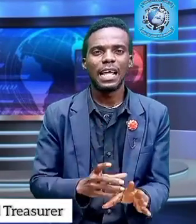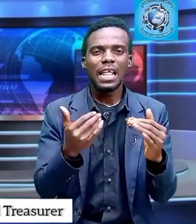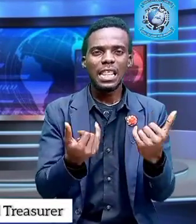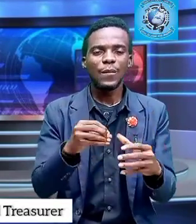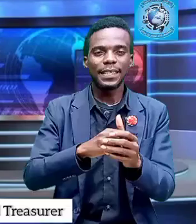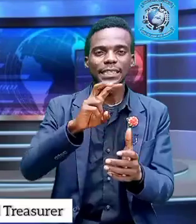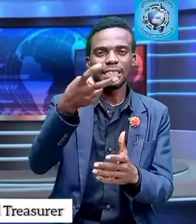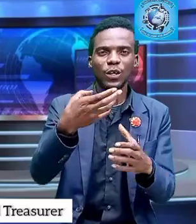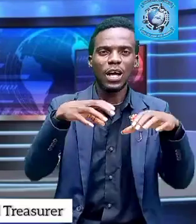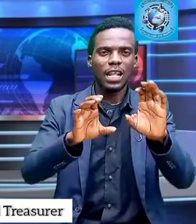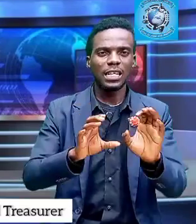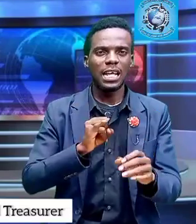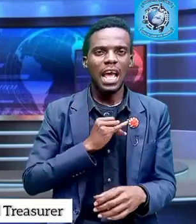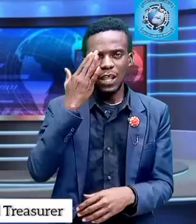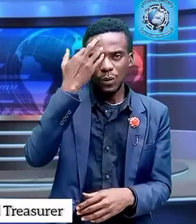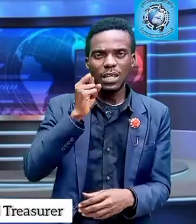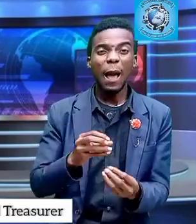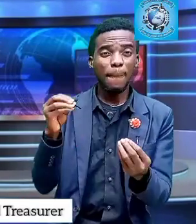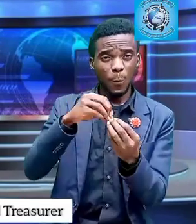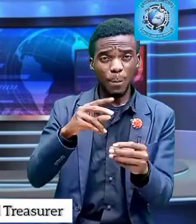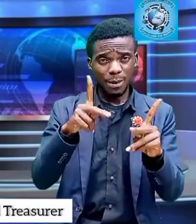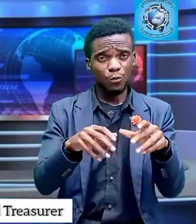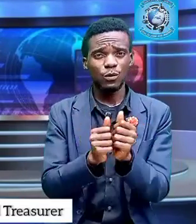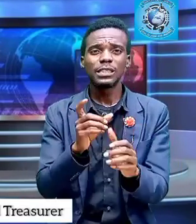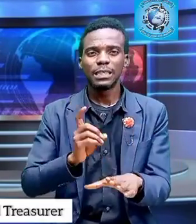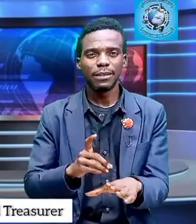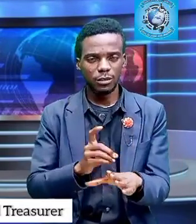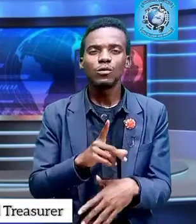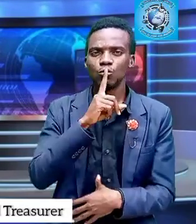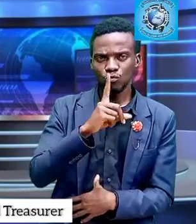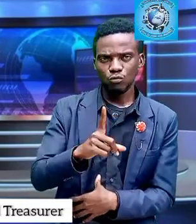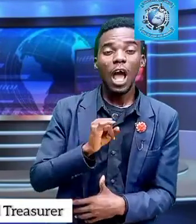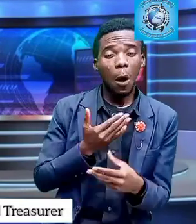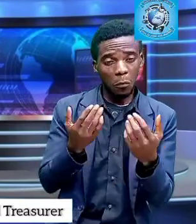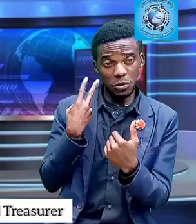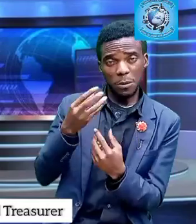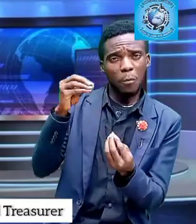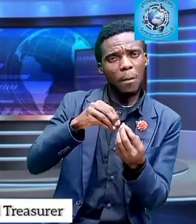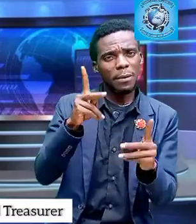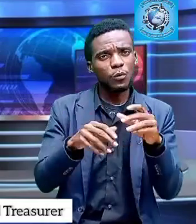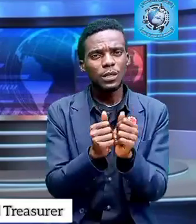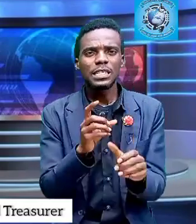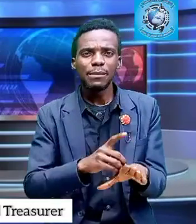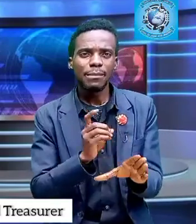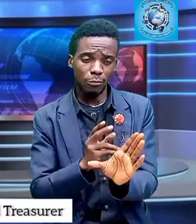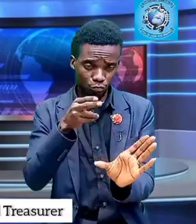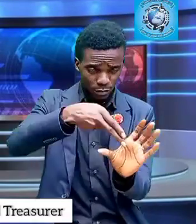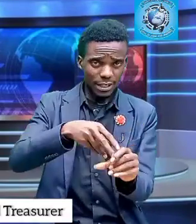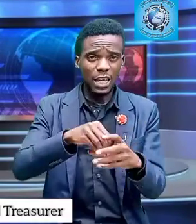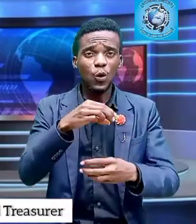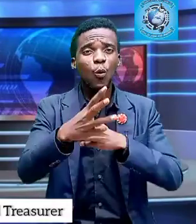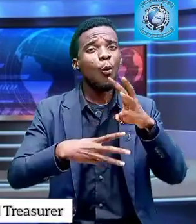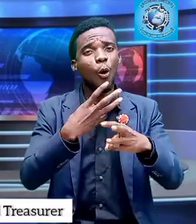in the second class, I know there are more students with disabilities, of course. I want to see more persons with disabilities participating in the